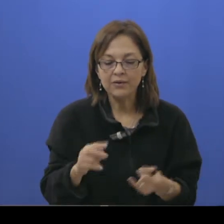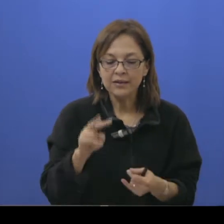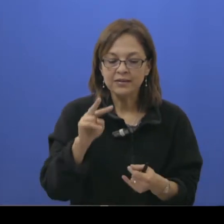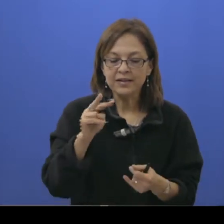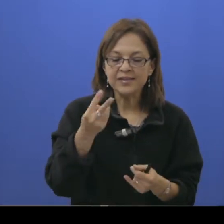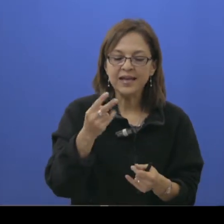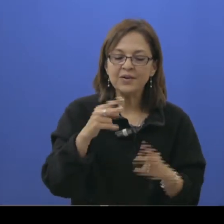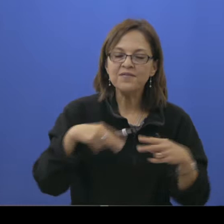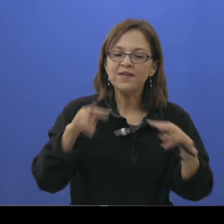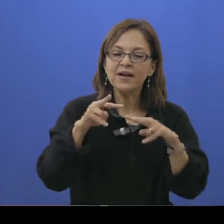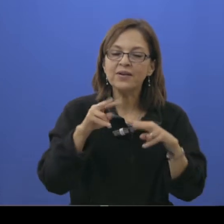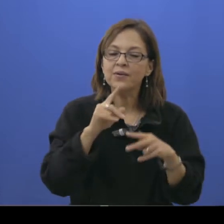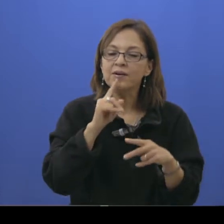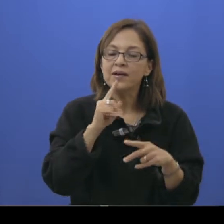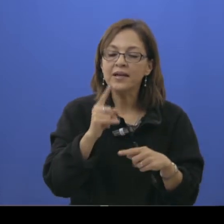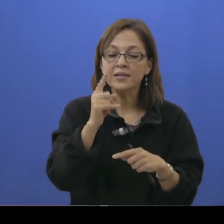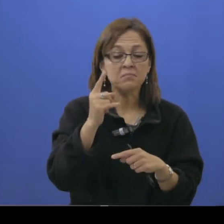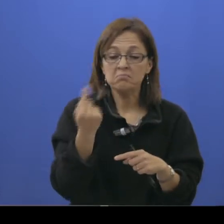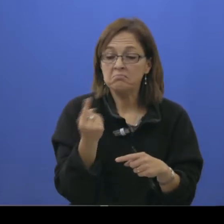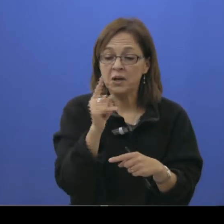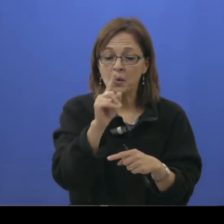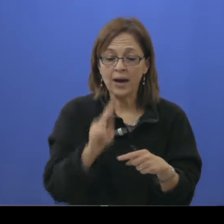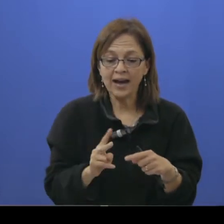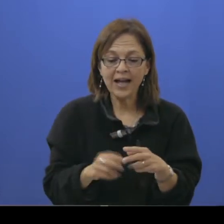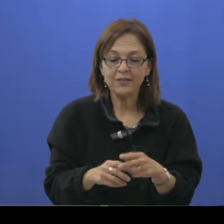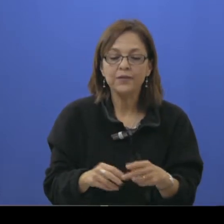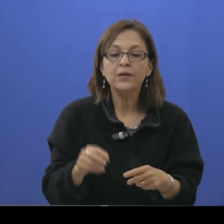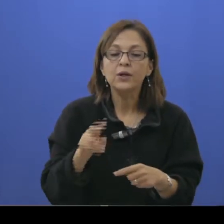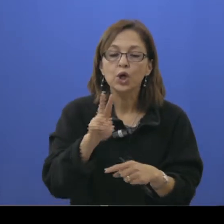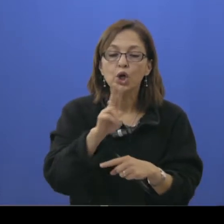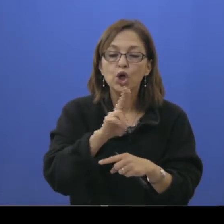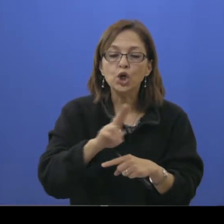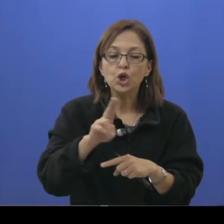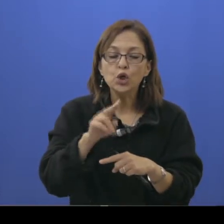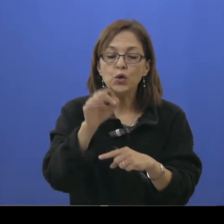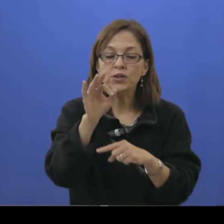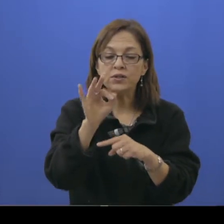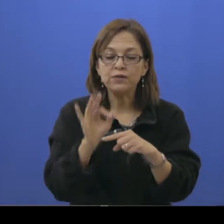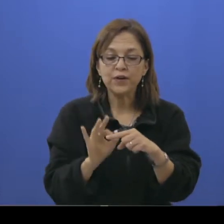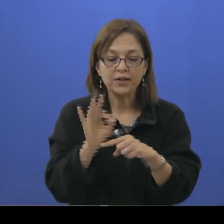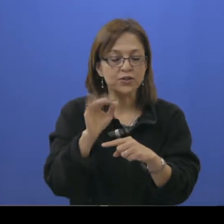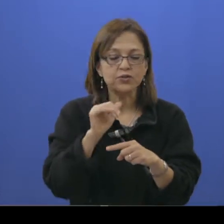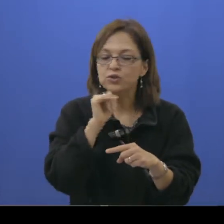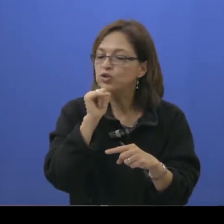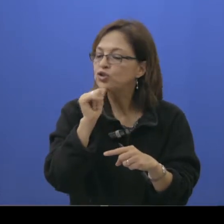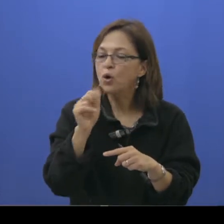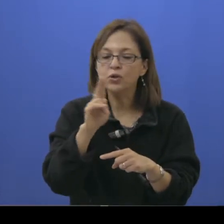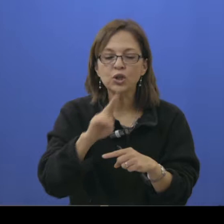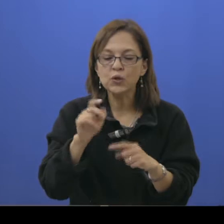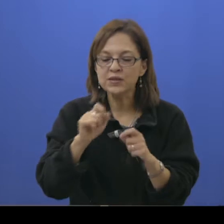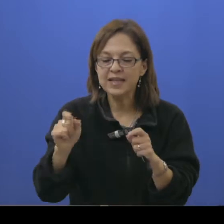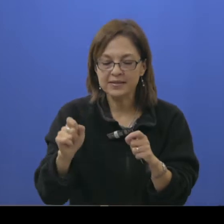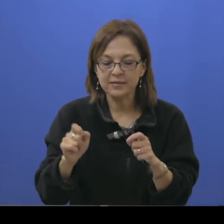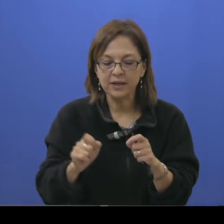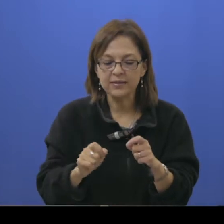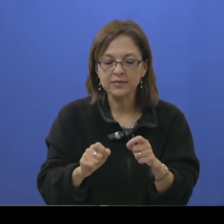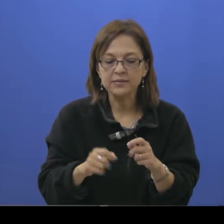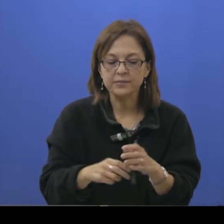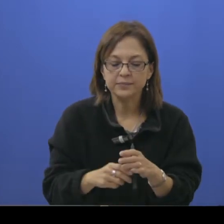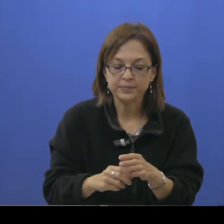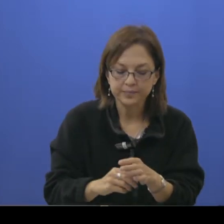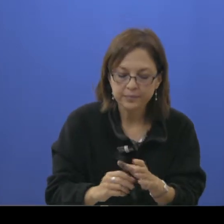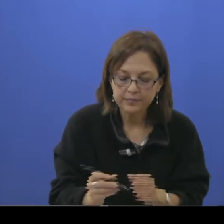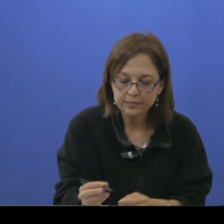Now, the second value is 1/2. Use fractions, don't use decimals.